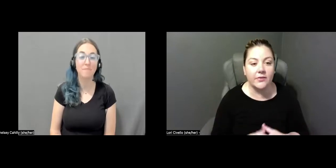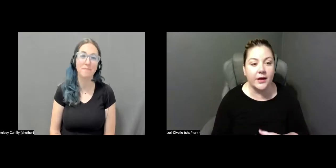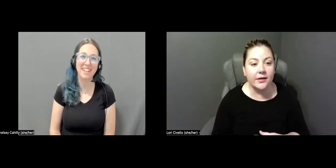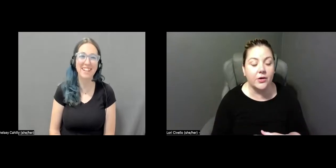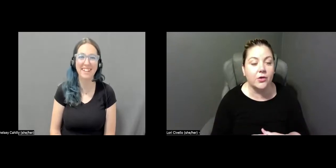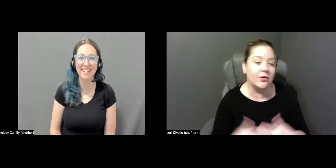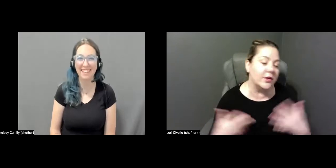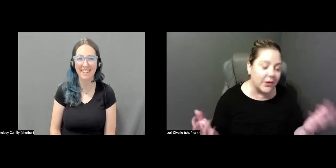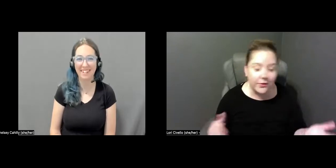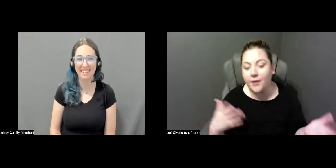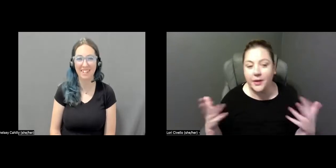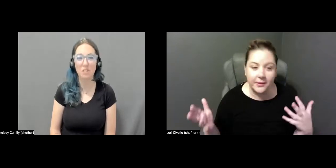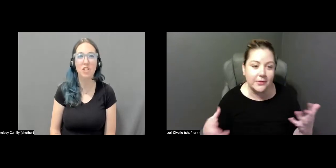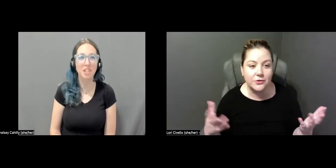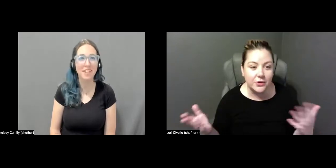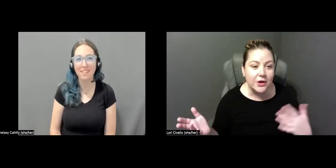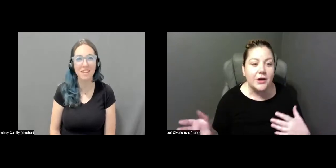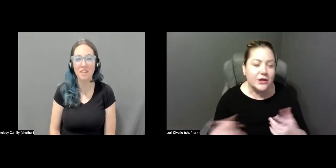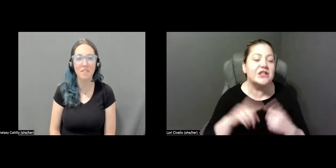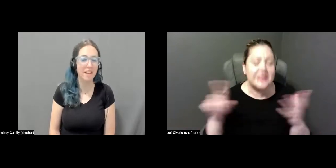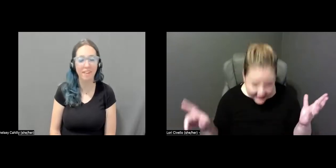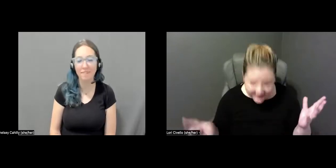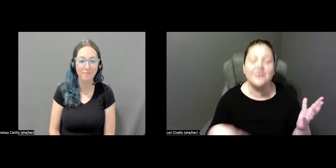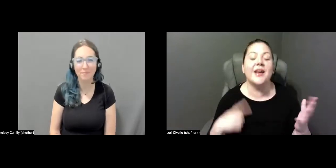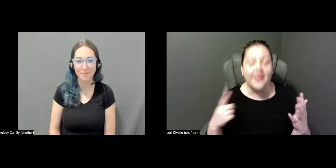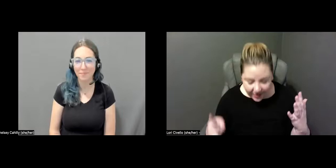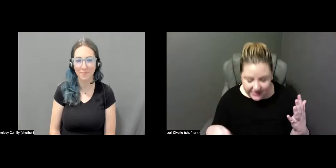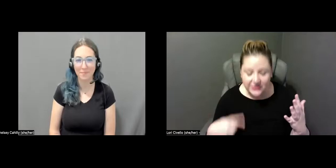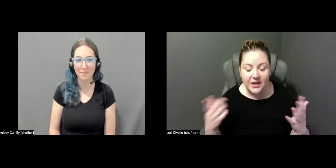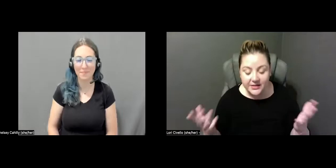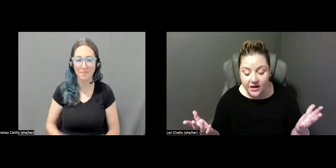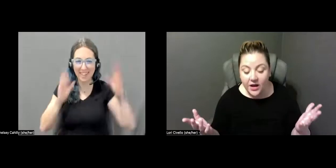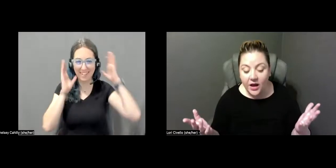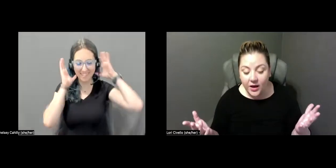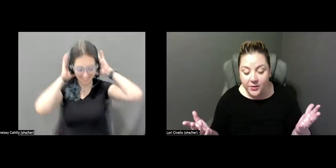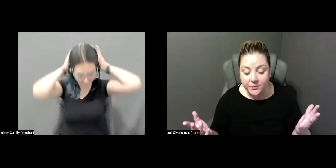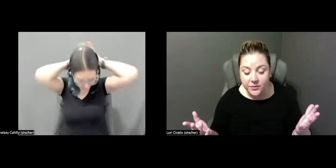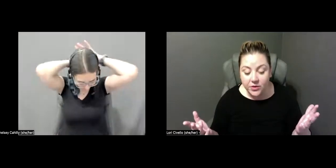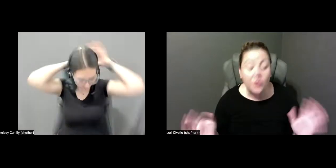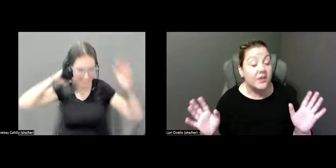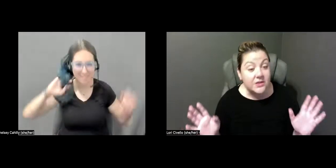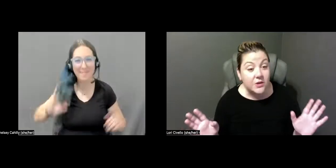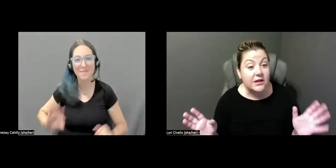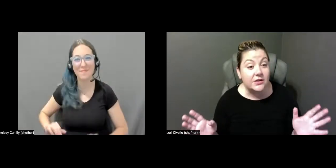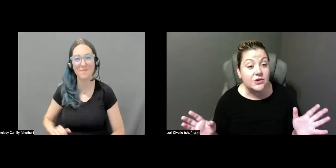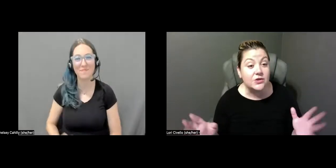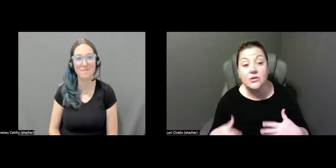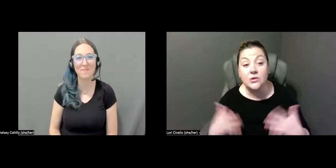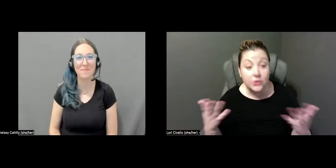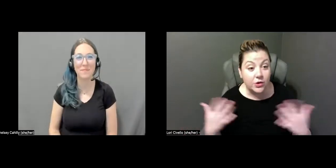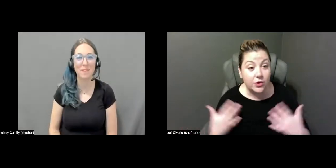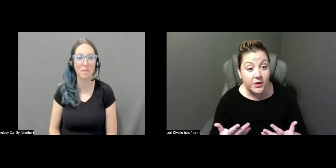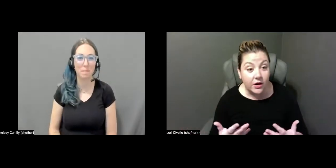kind of like ground, like Logistics, logistics, nitty-gritty. right, of how we do things. Let's quickly